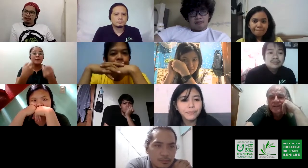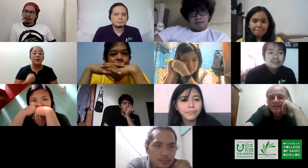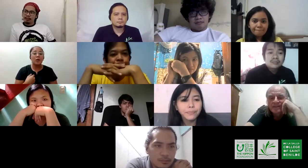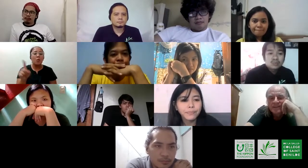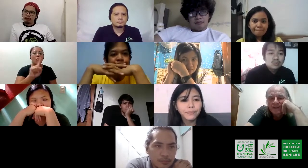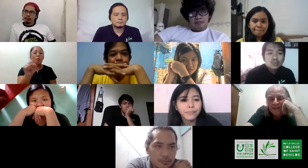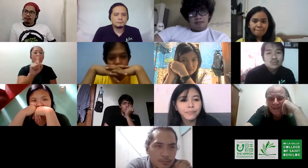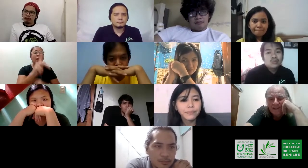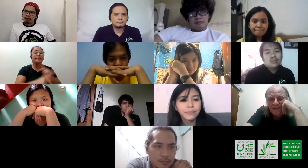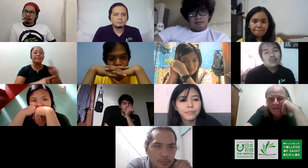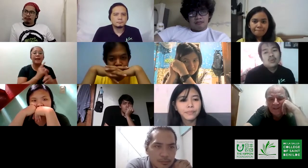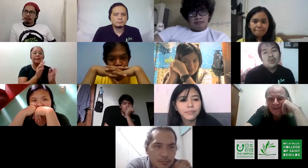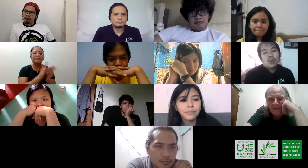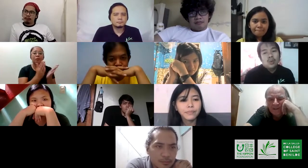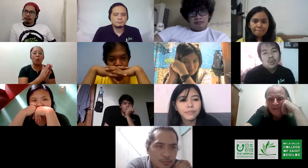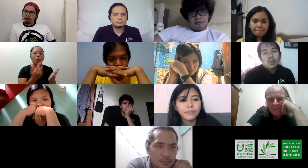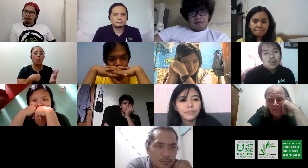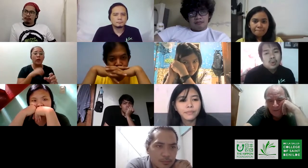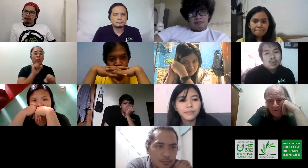why?